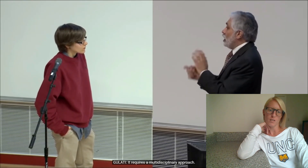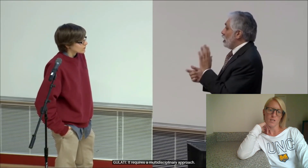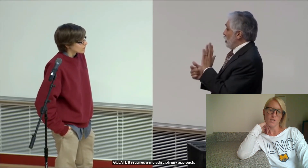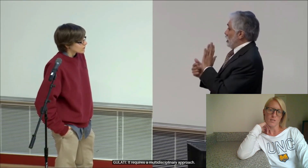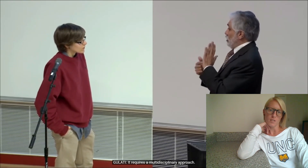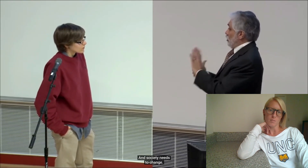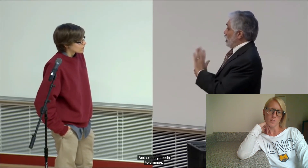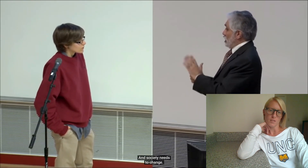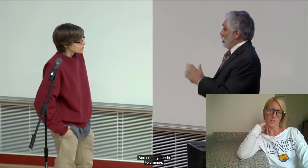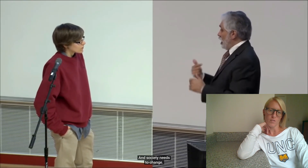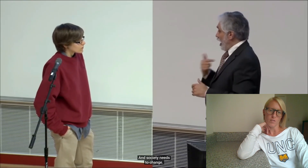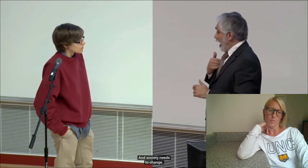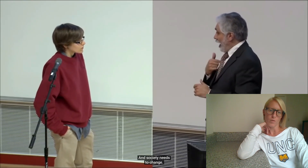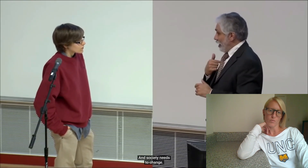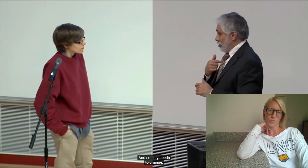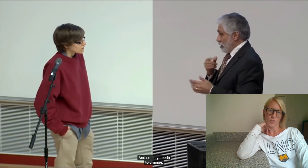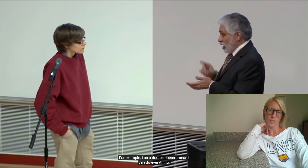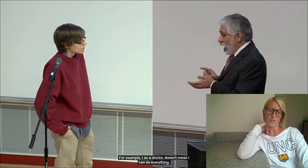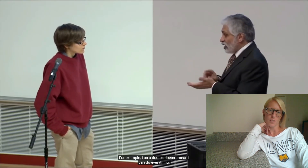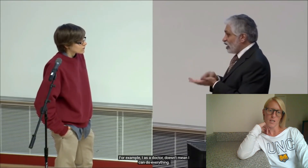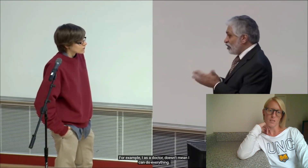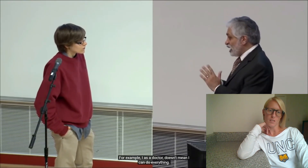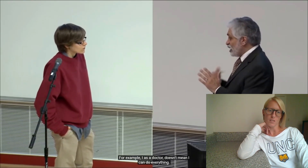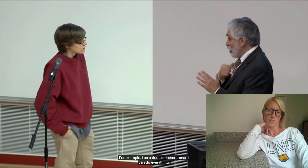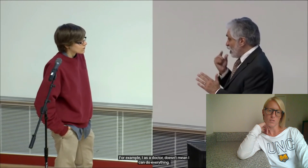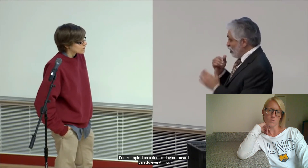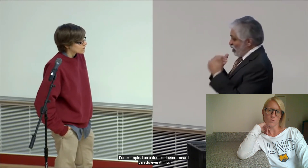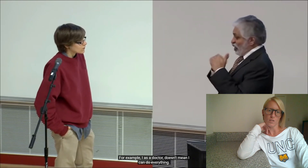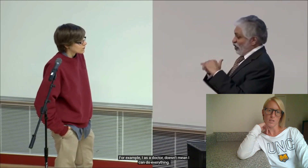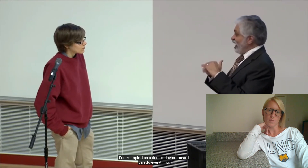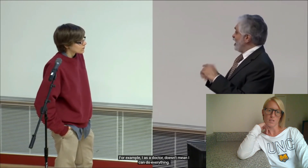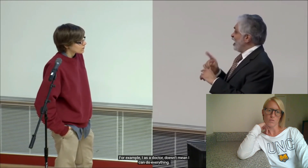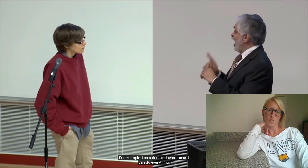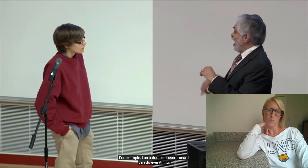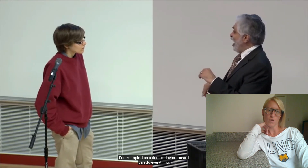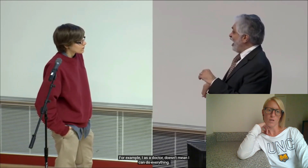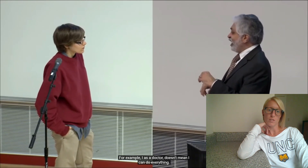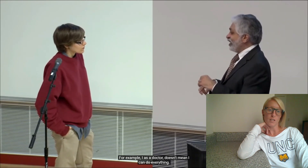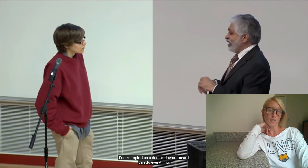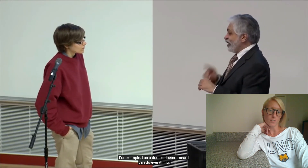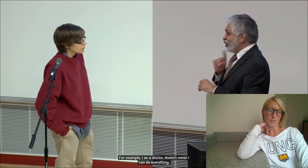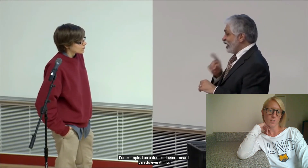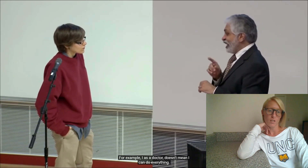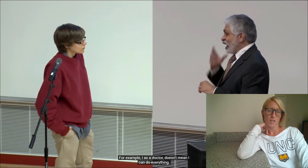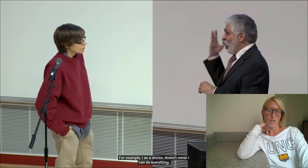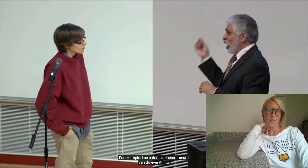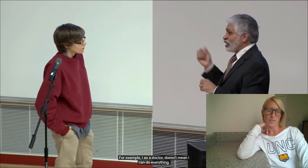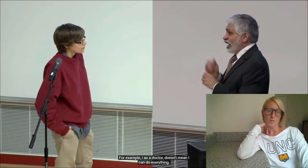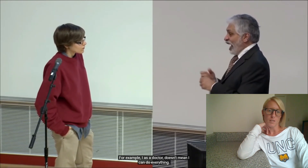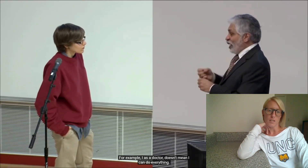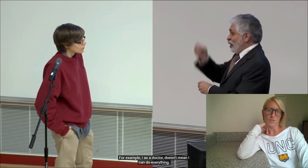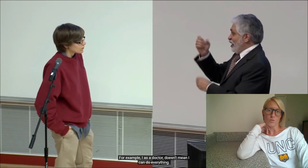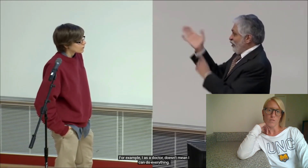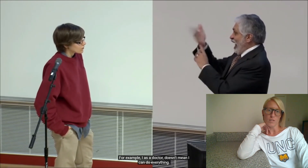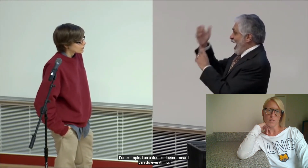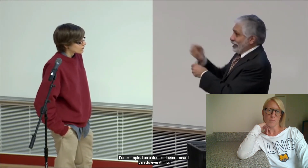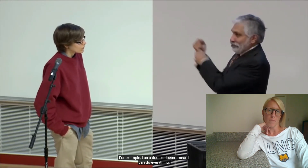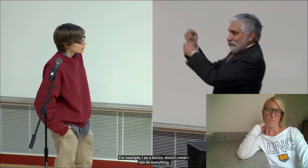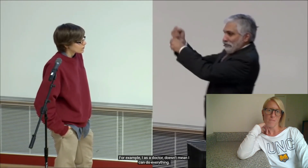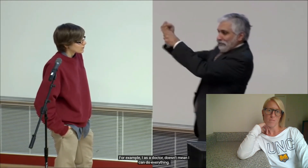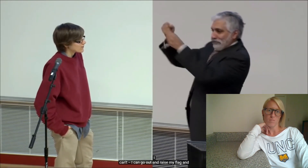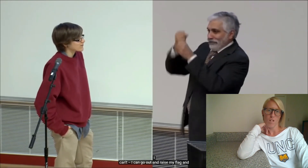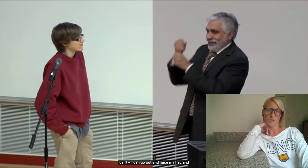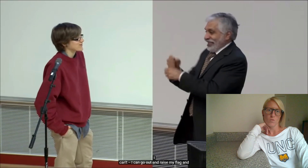approach. And society needs to change. For example, I as a doctor doesn't mean I can do everything. Doesn't mean I can do